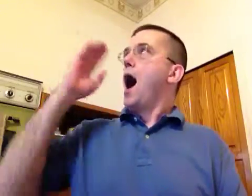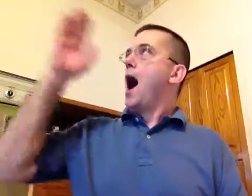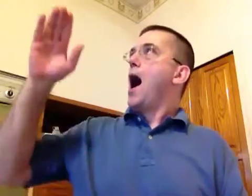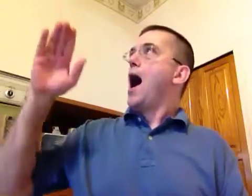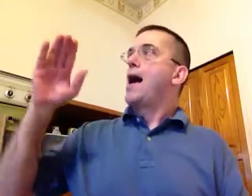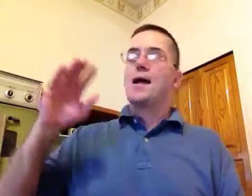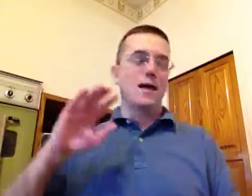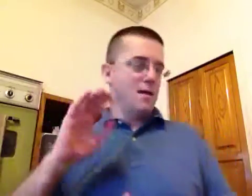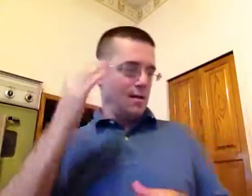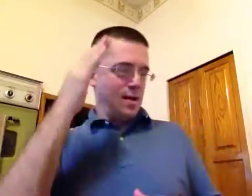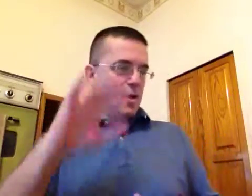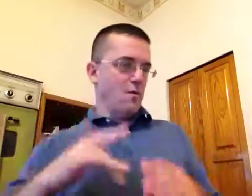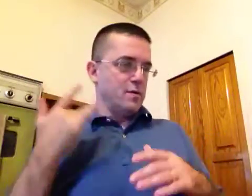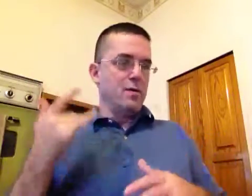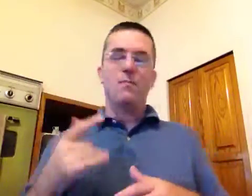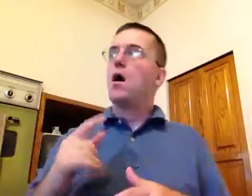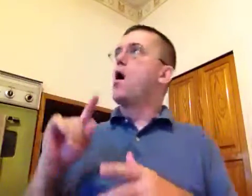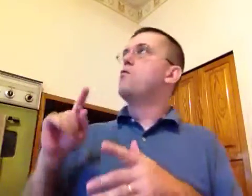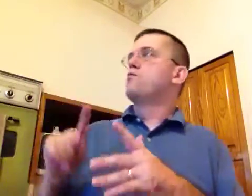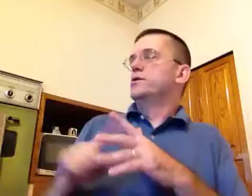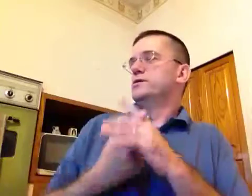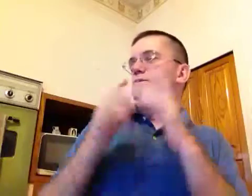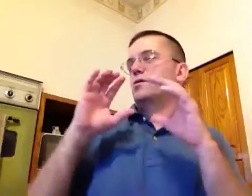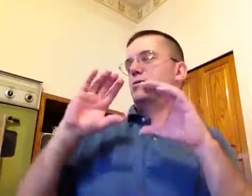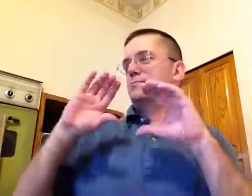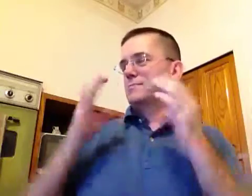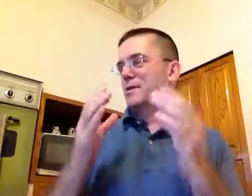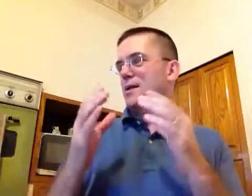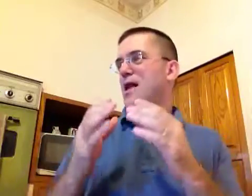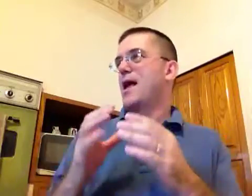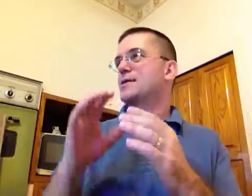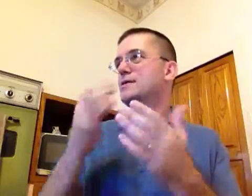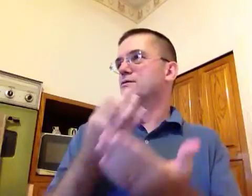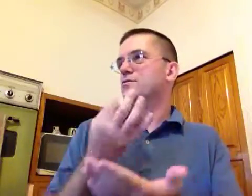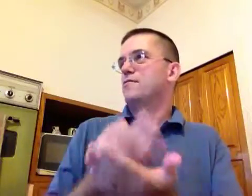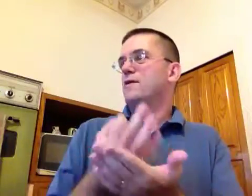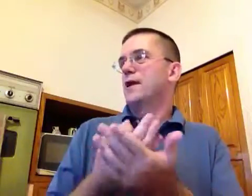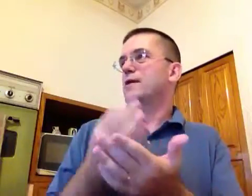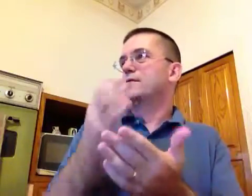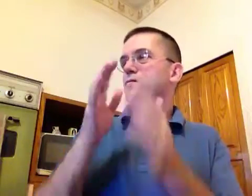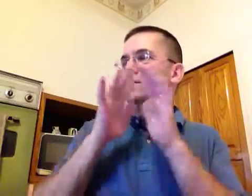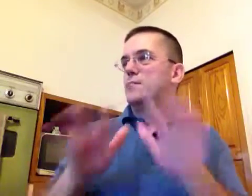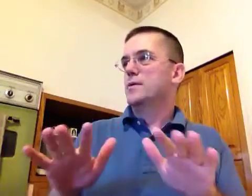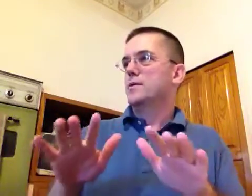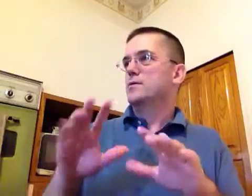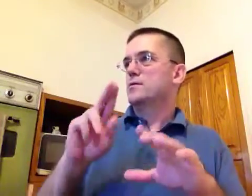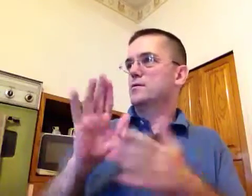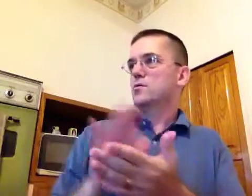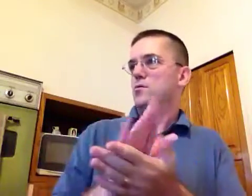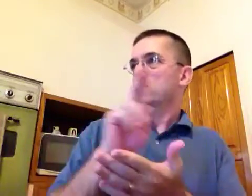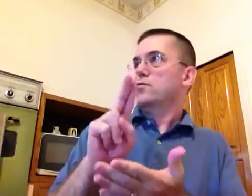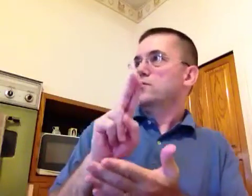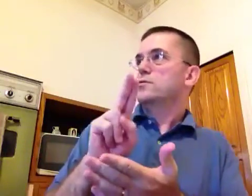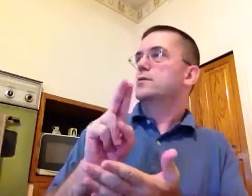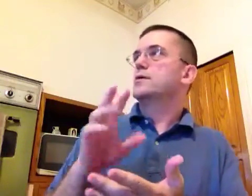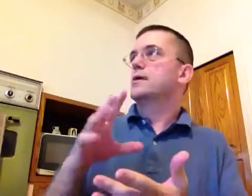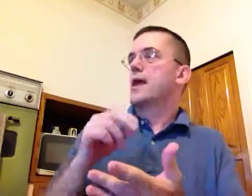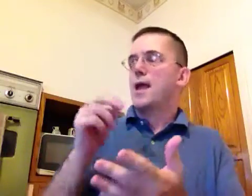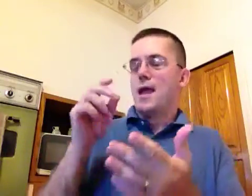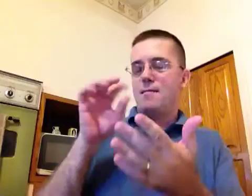Mm-hmm. And we're in our second week, but I just totaled up our savings that we've been doing on our own prior to the class. Mm-hmm. And I have 3 to